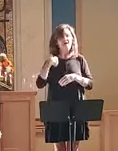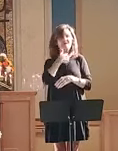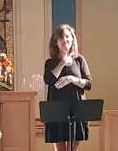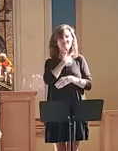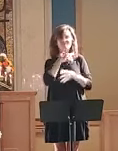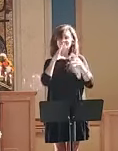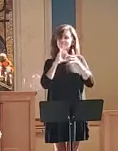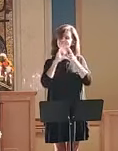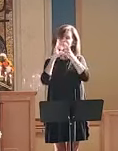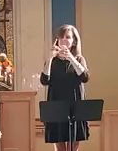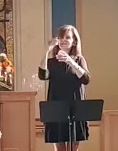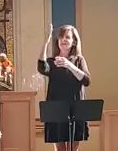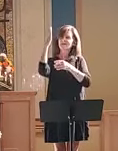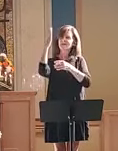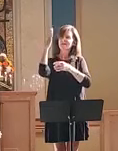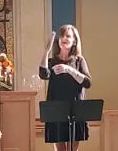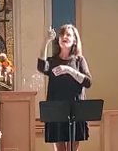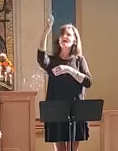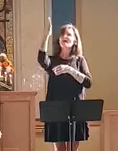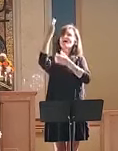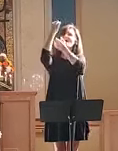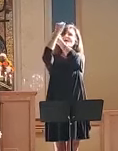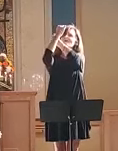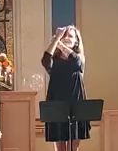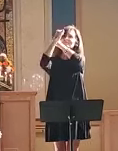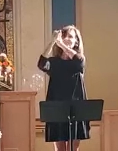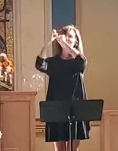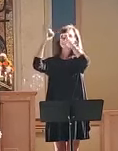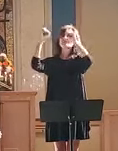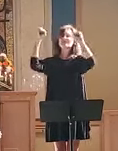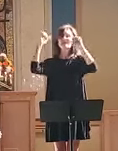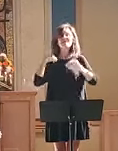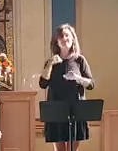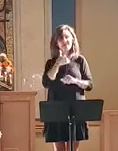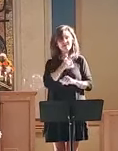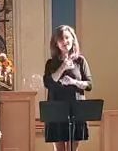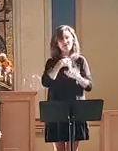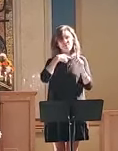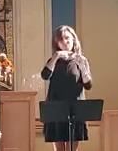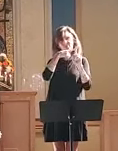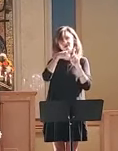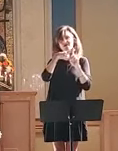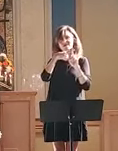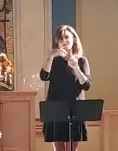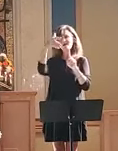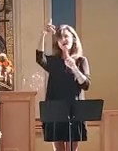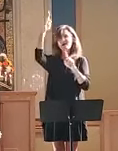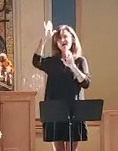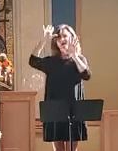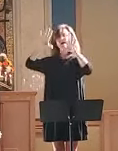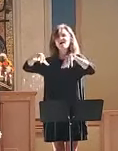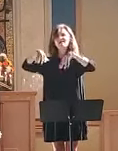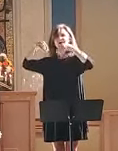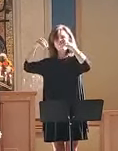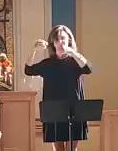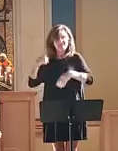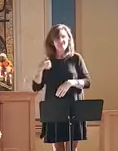are redeemed, by whom God was the one that gave us redemption, and whom we receive adoption